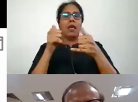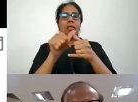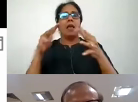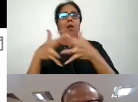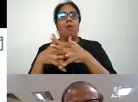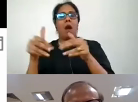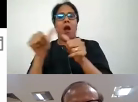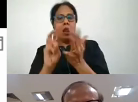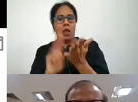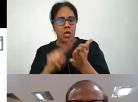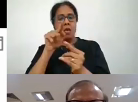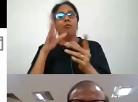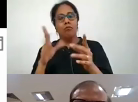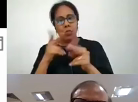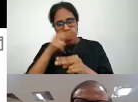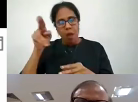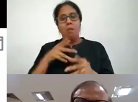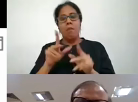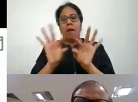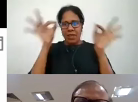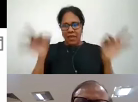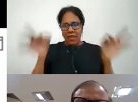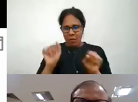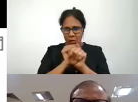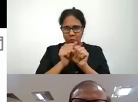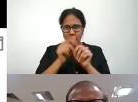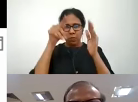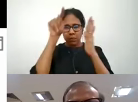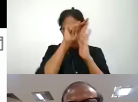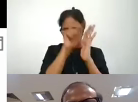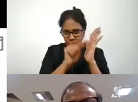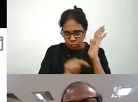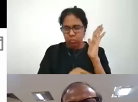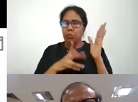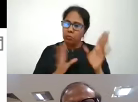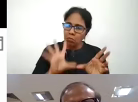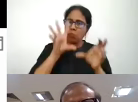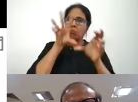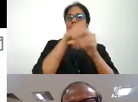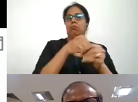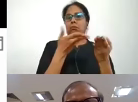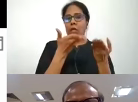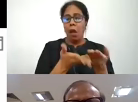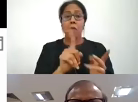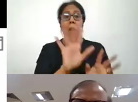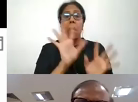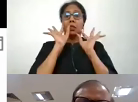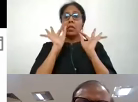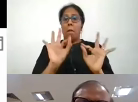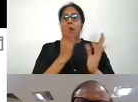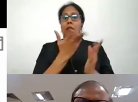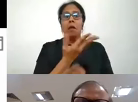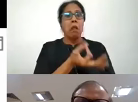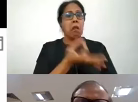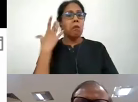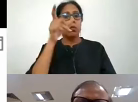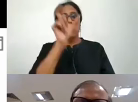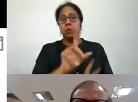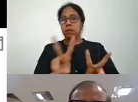WANI framework so that, because it is a unique and very, you know, unique and innovative framework.